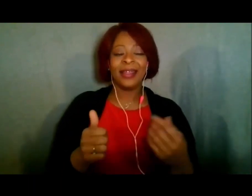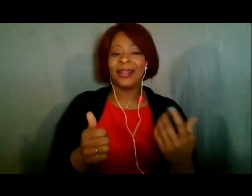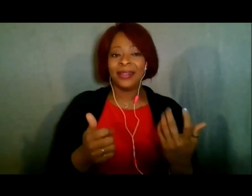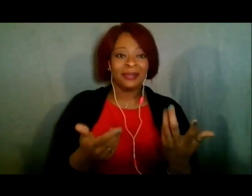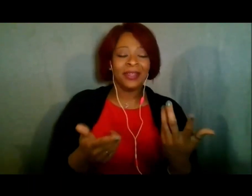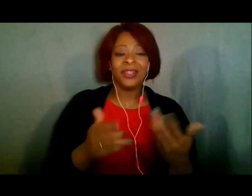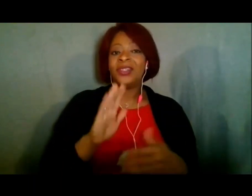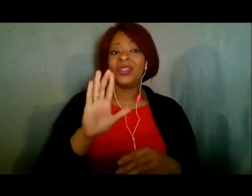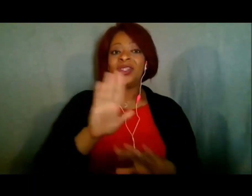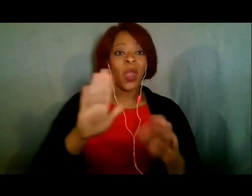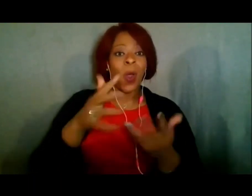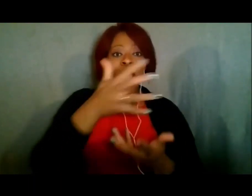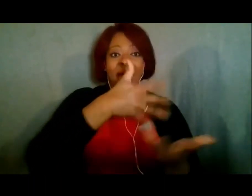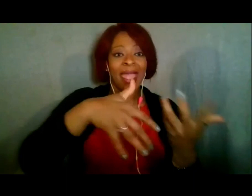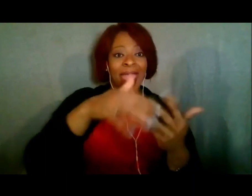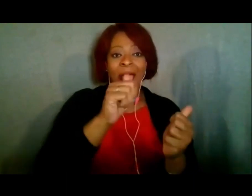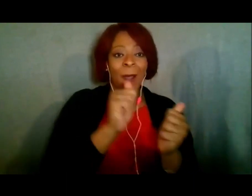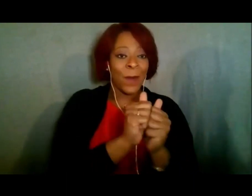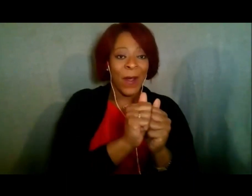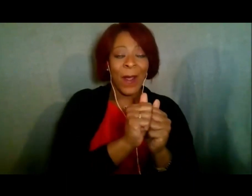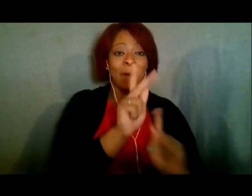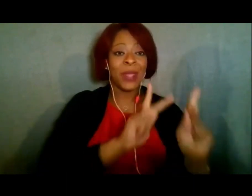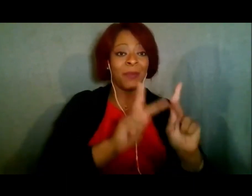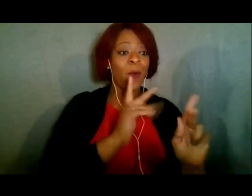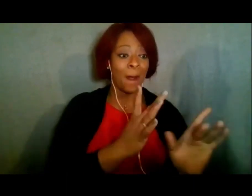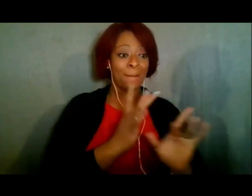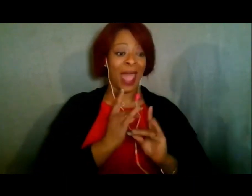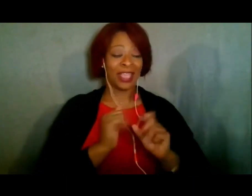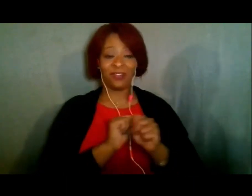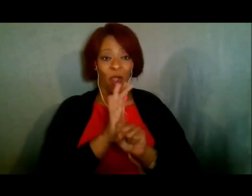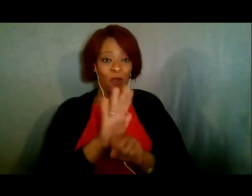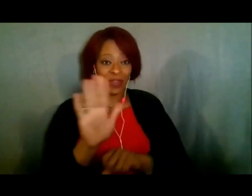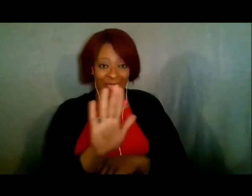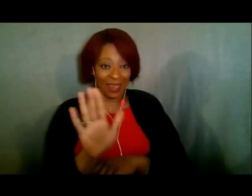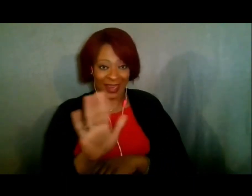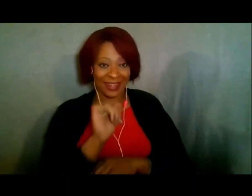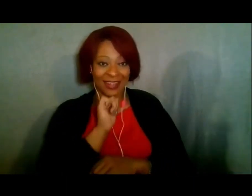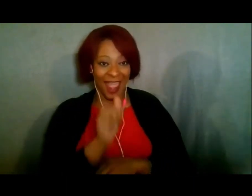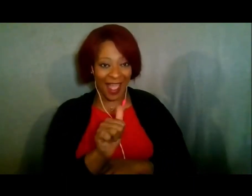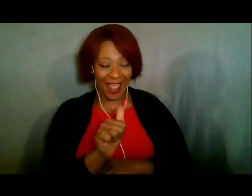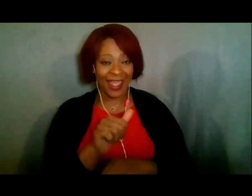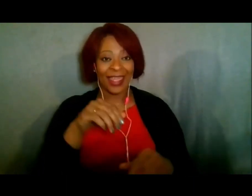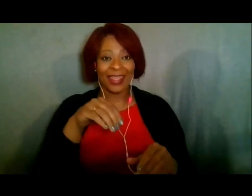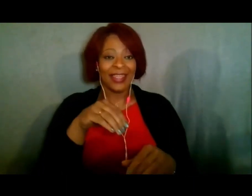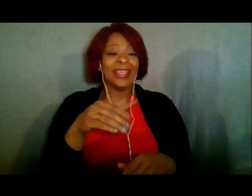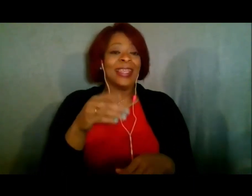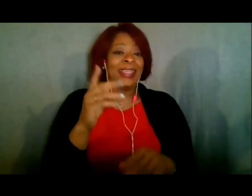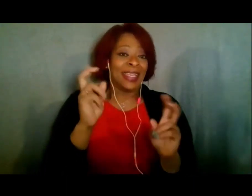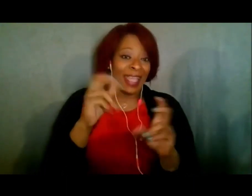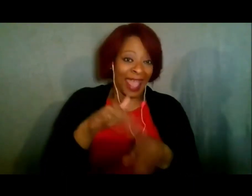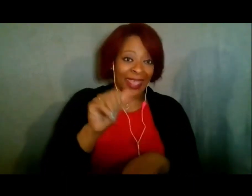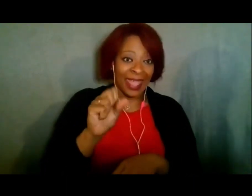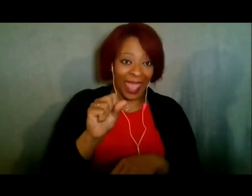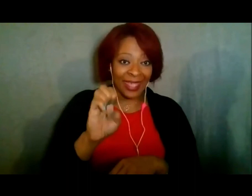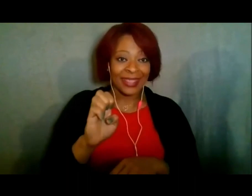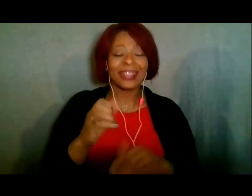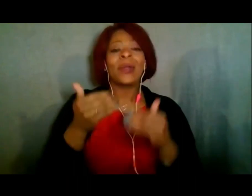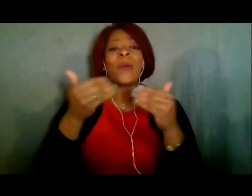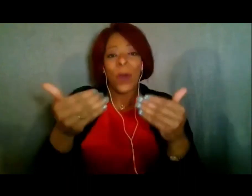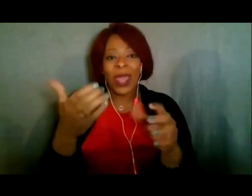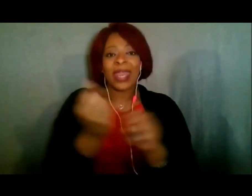go hang out with COVID positive people just in case, and I would still get my vaccine.